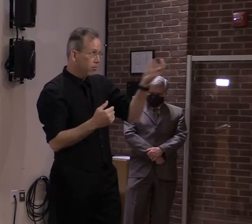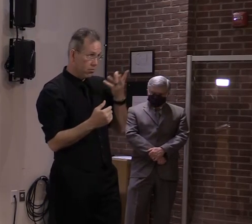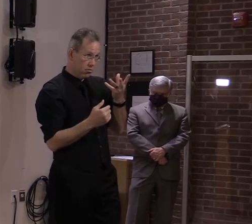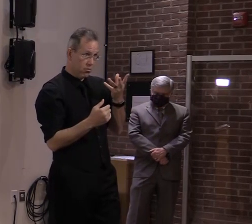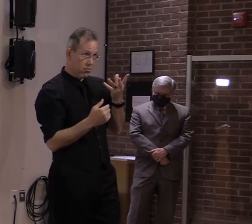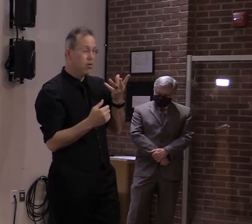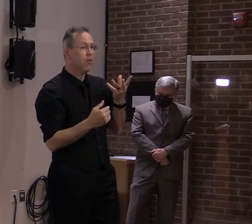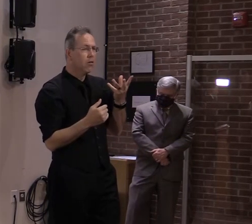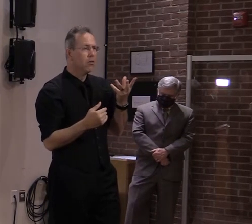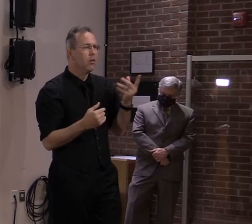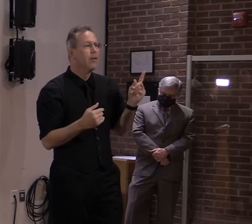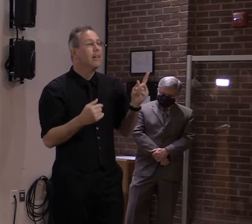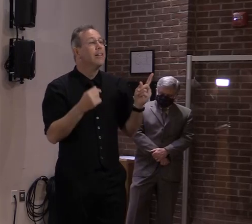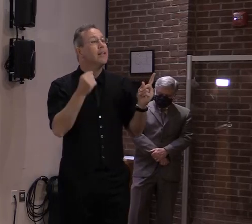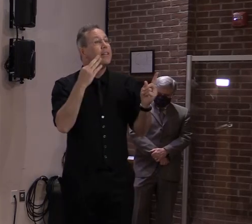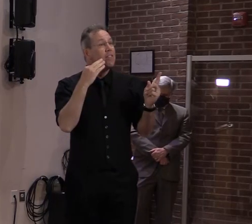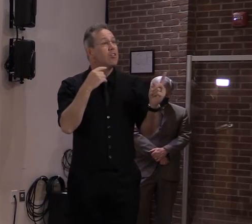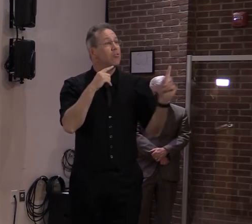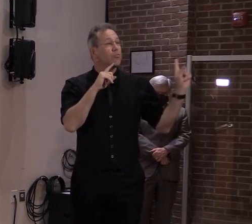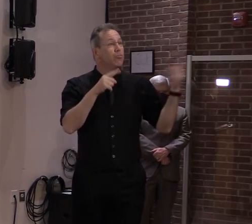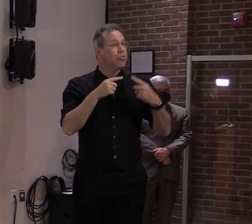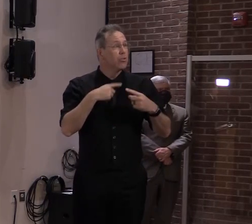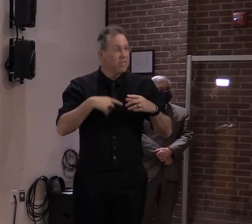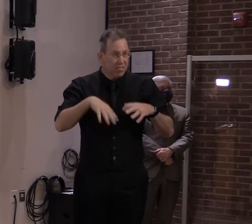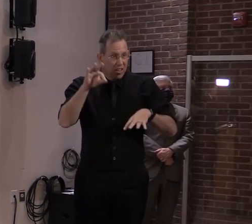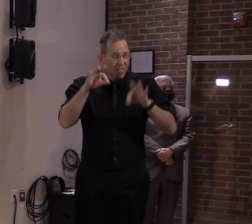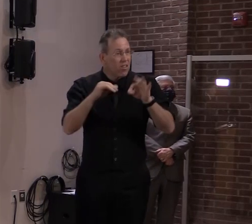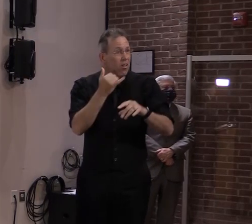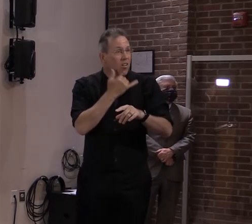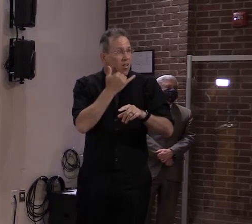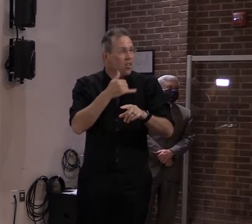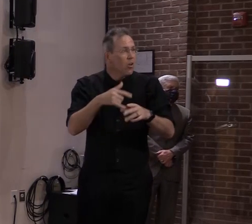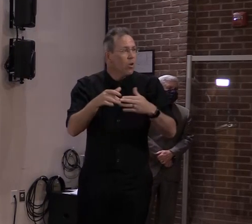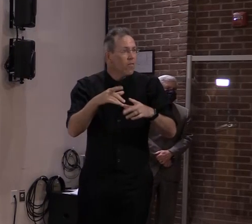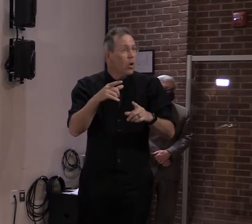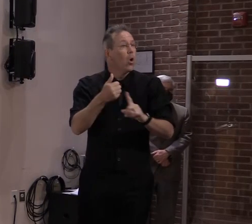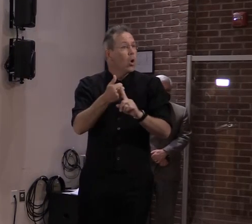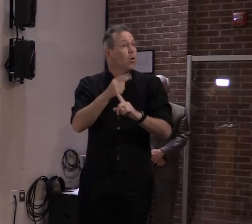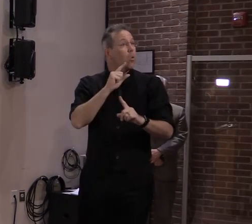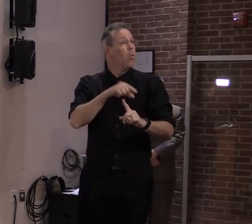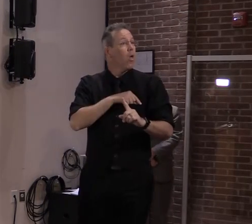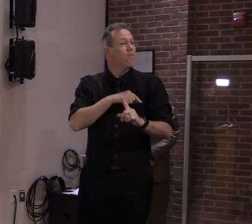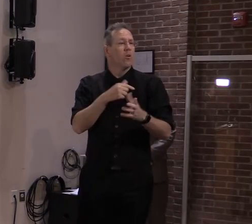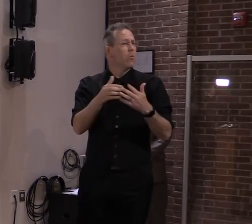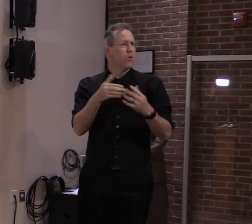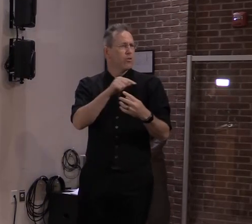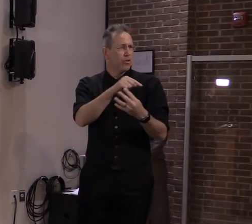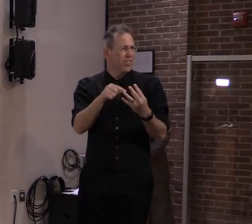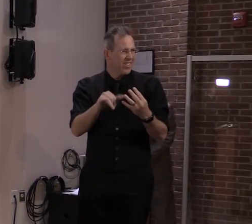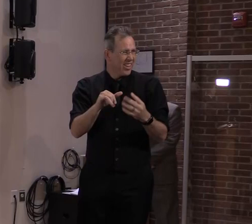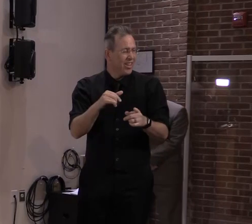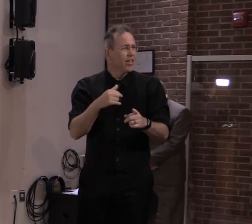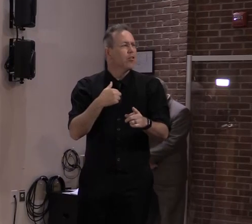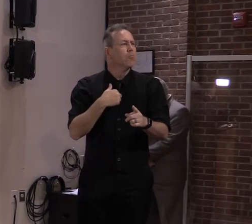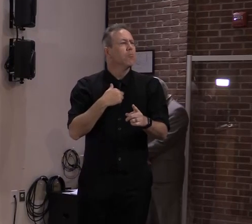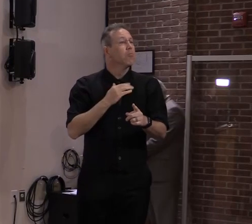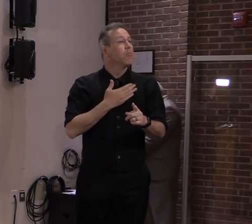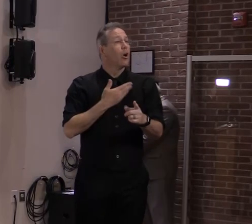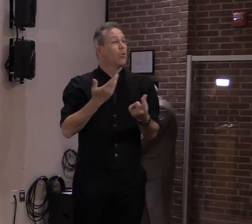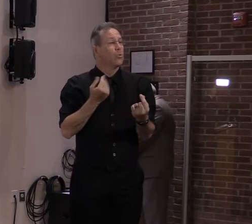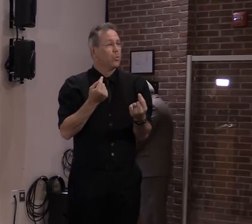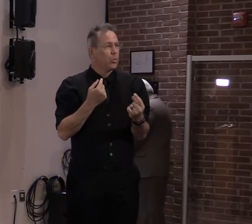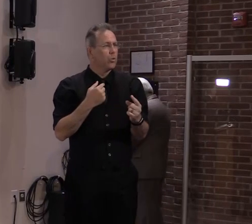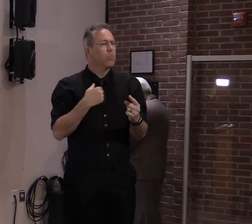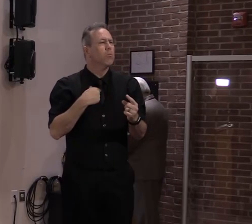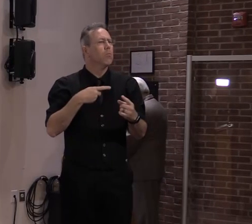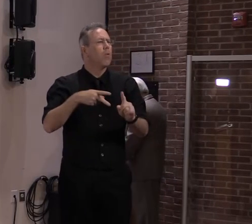someone as having been ineligible, that we marked eligible, that person should be put in overpayment and